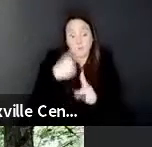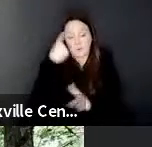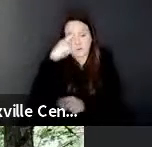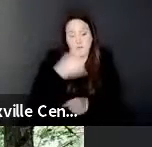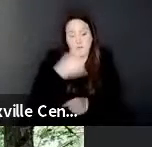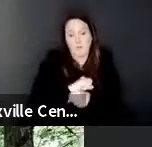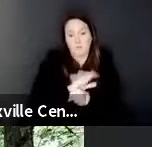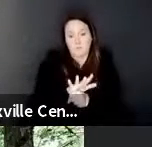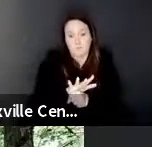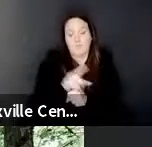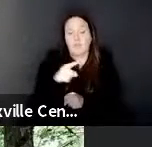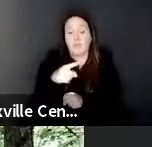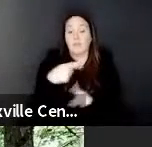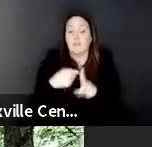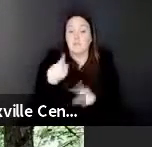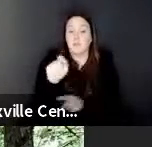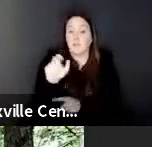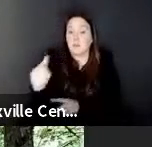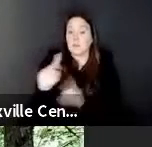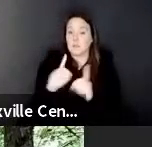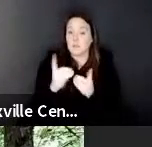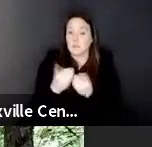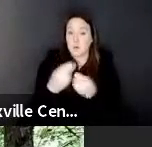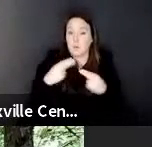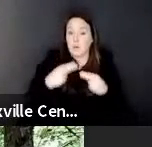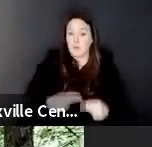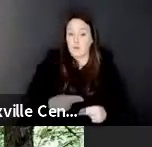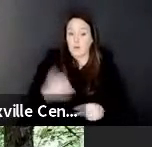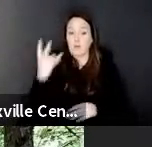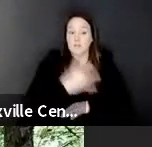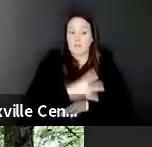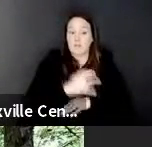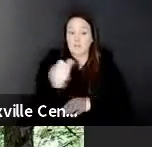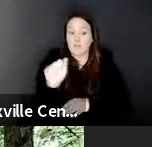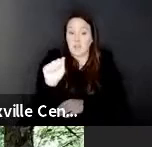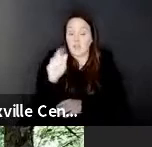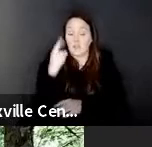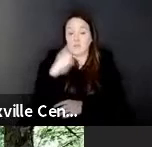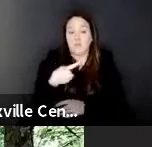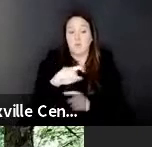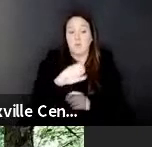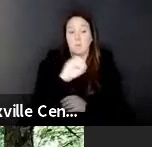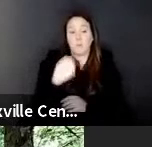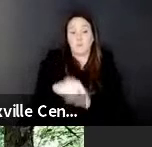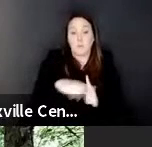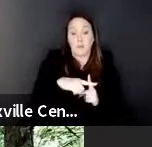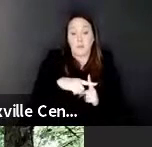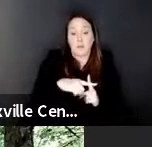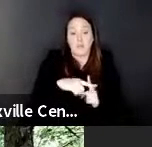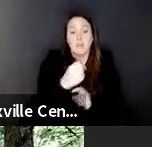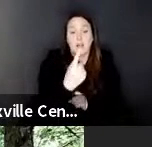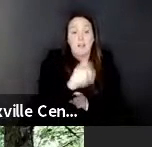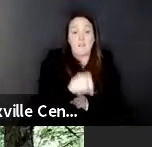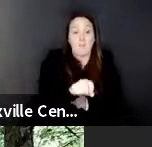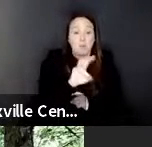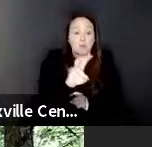is received from the Tennessee Department of Health. The 7-day average for percent positive tests in Knox County is